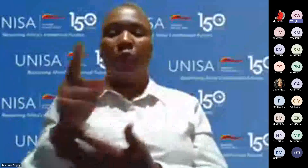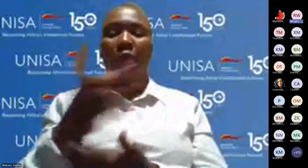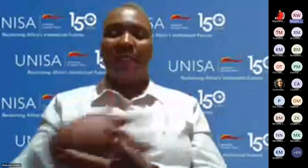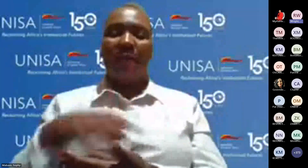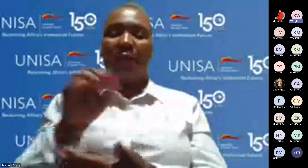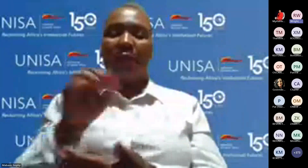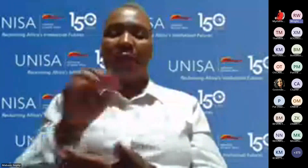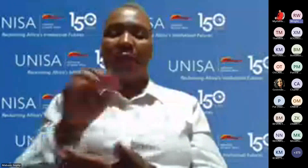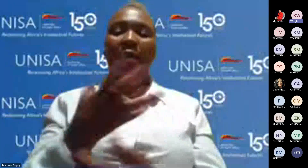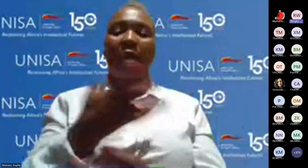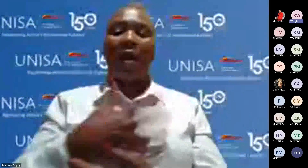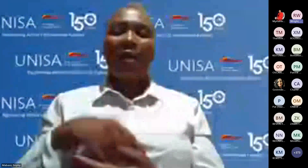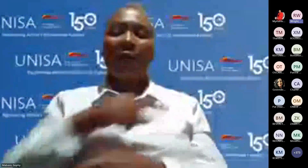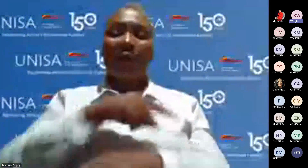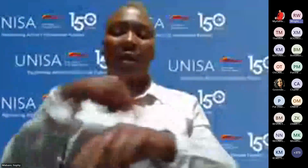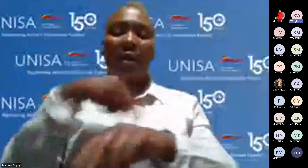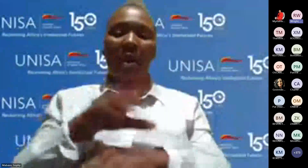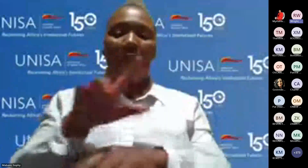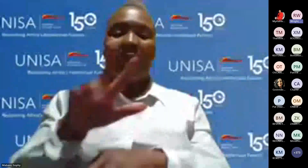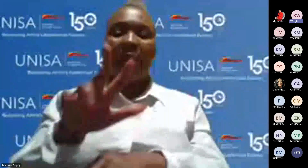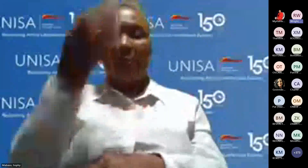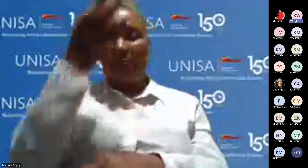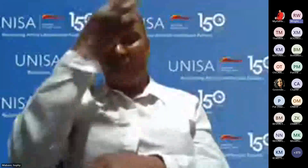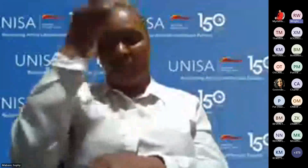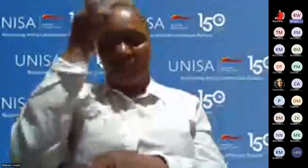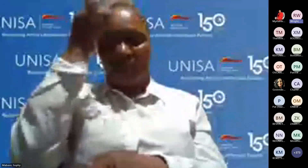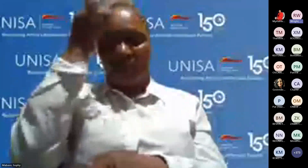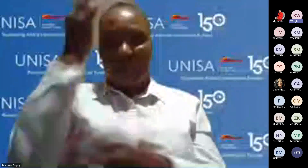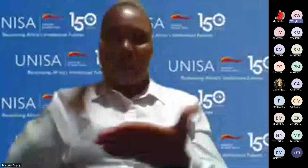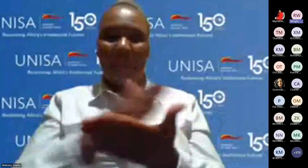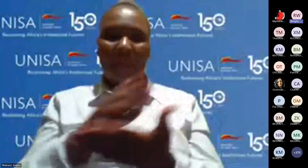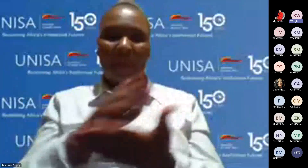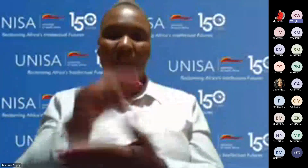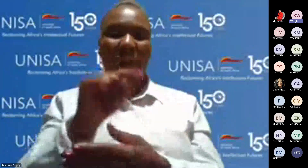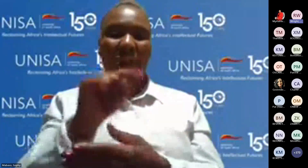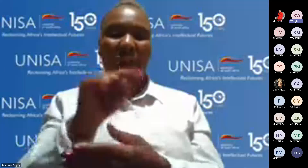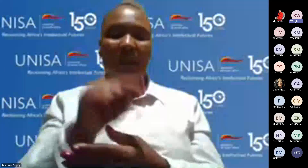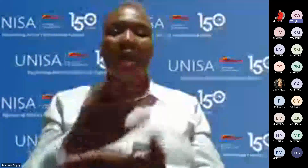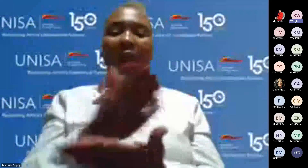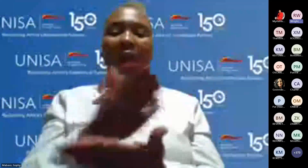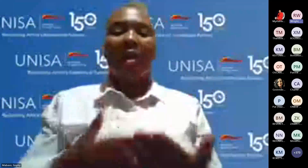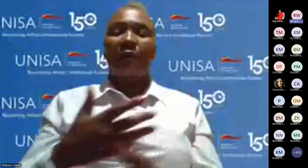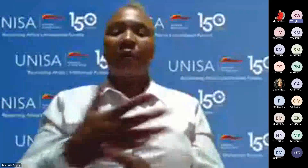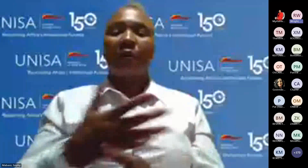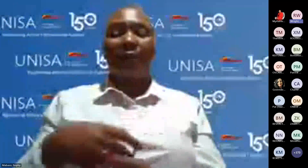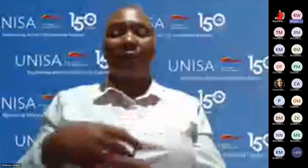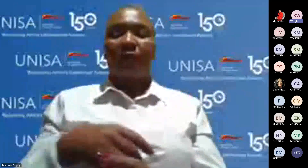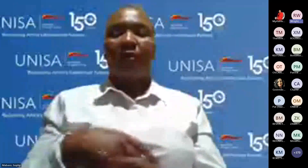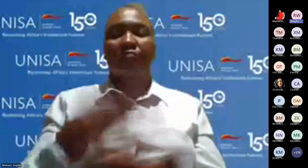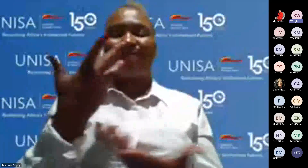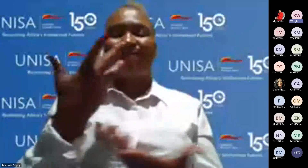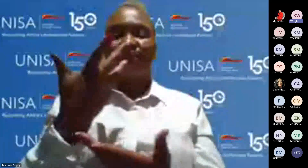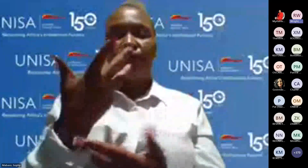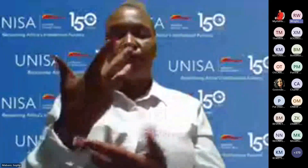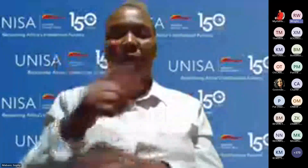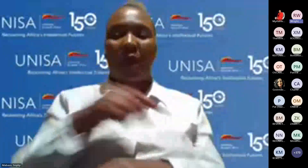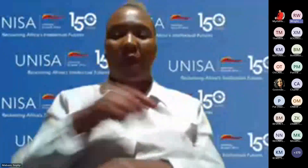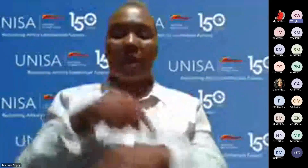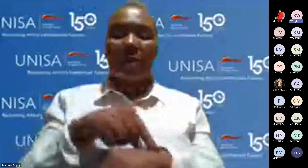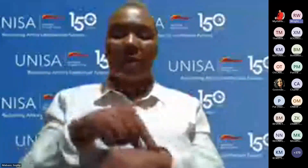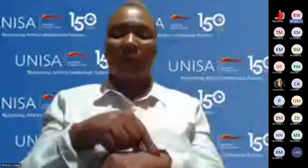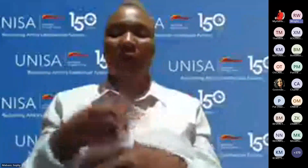half an hour, but that 8 minutes is also part of that half an hour. So that means if you took 8 minutes, you've still got 22 minutes. That's